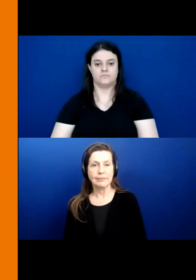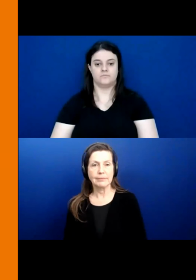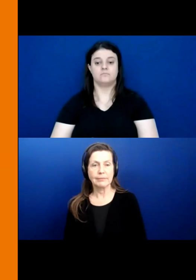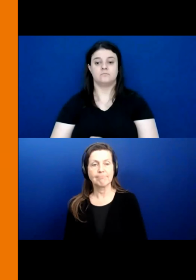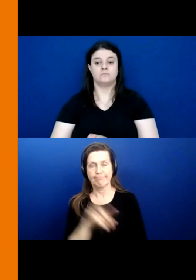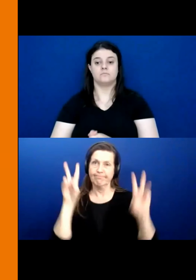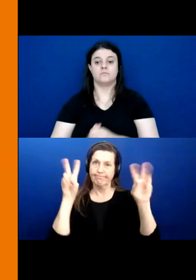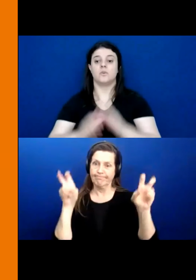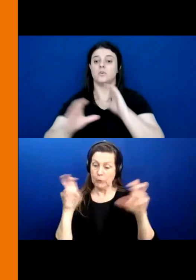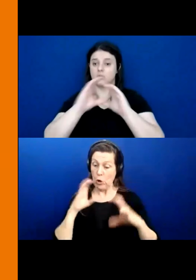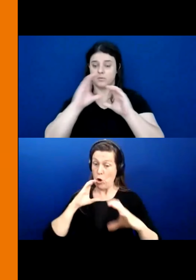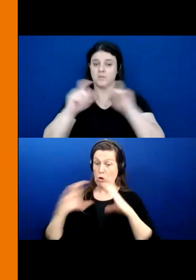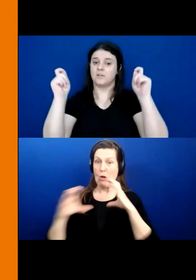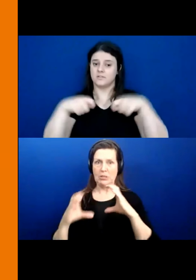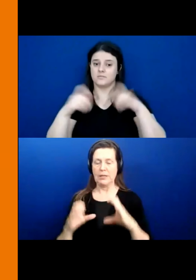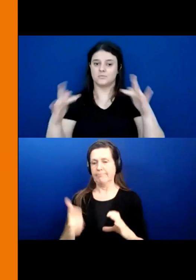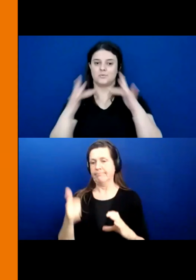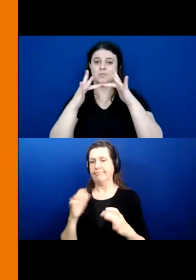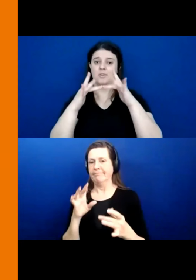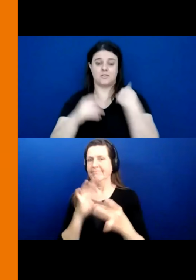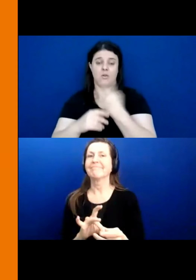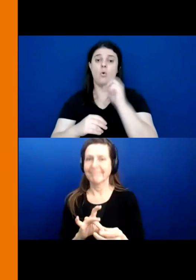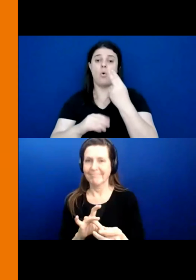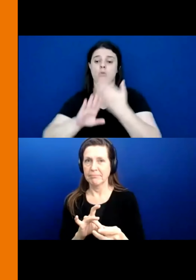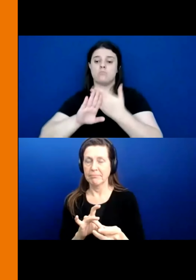Communication can connect us or isolate us.